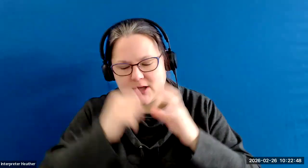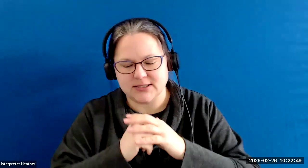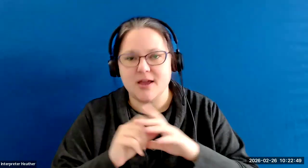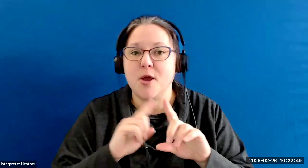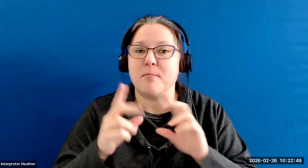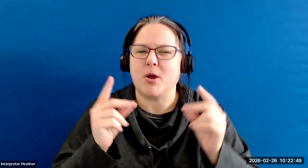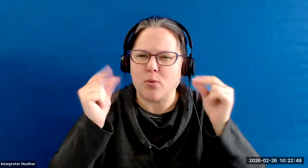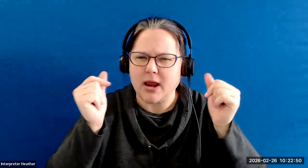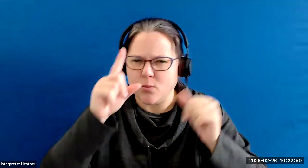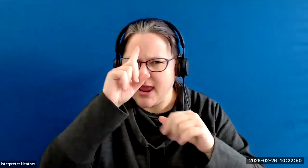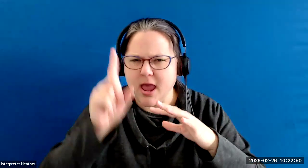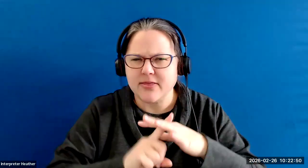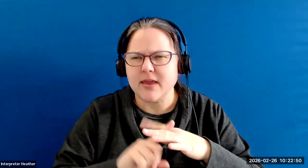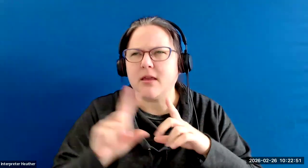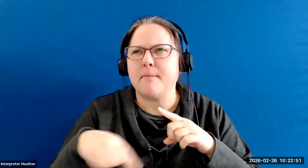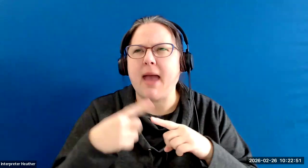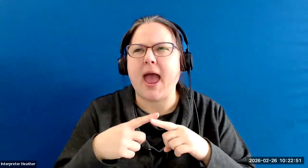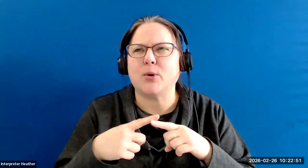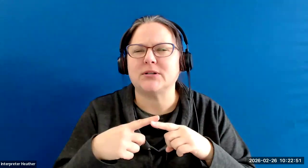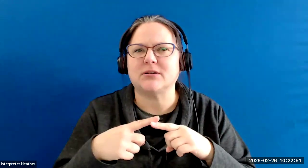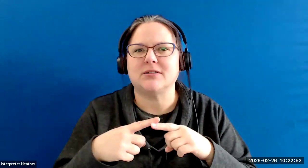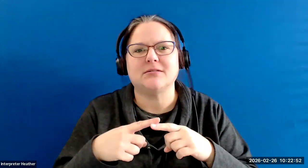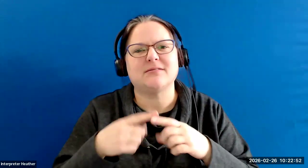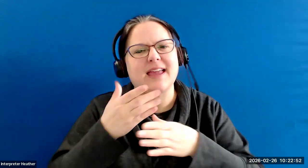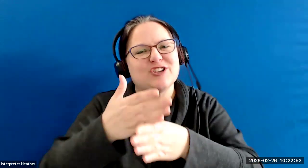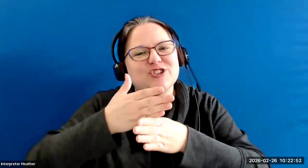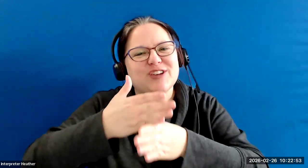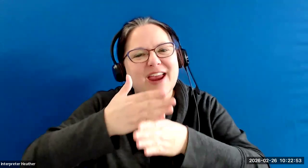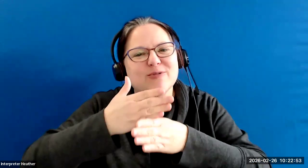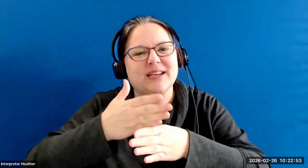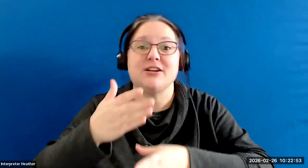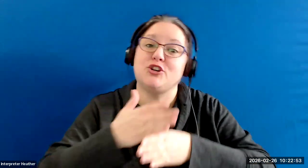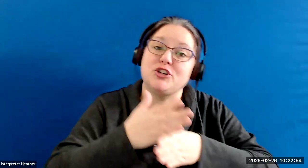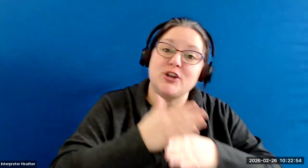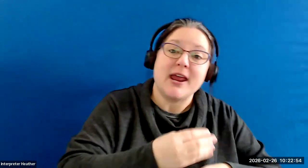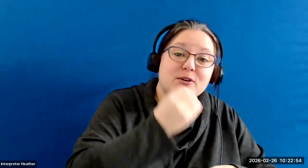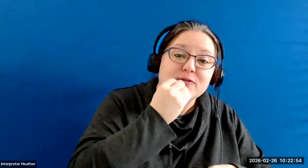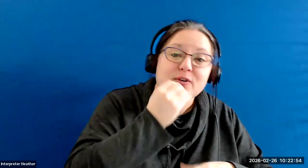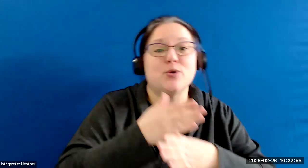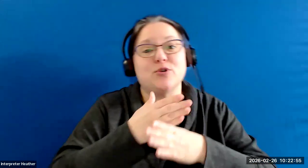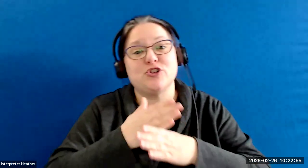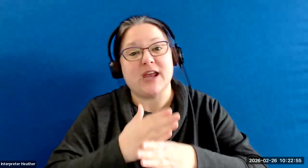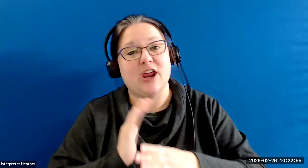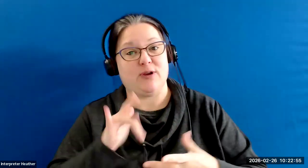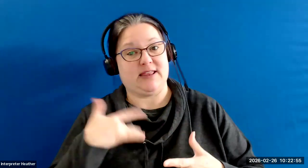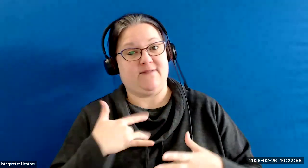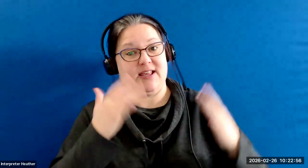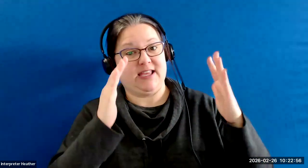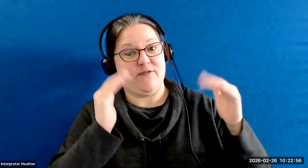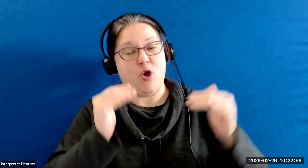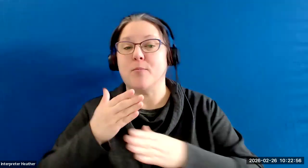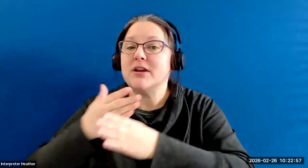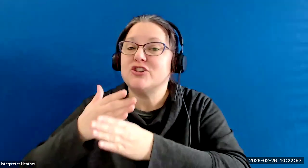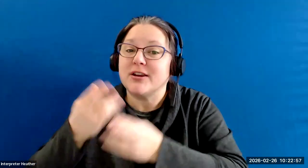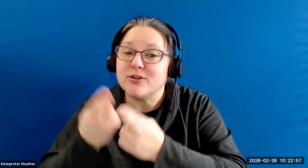my immediate thing is I think of sharing food, sharing our hope, sharing our